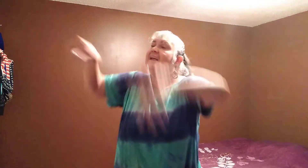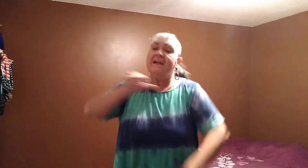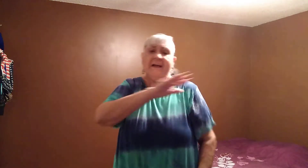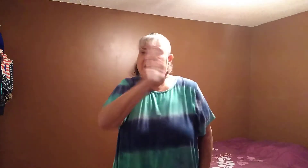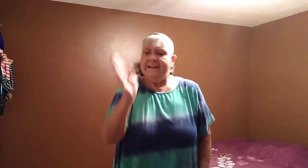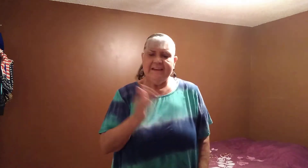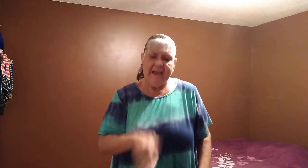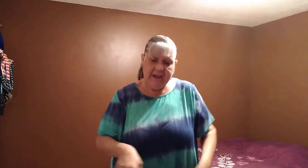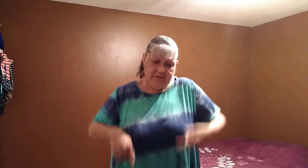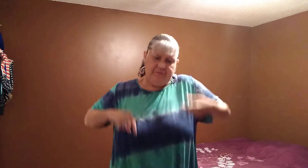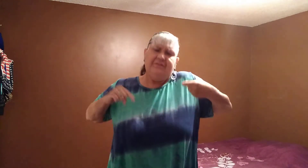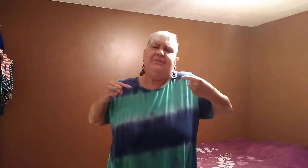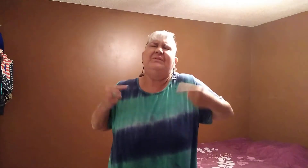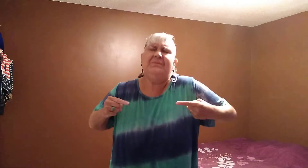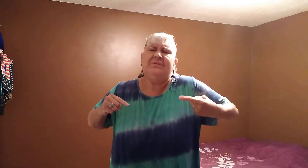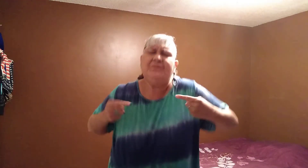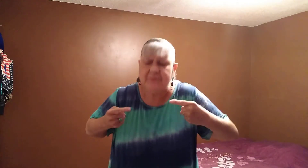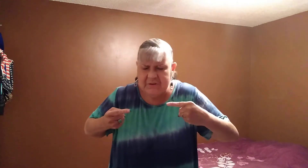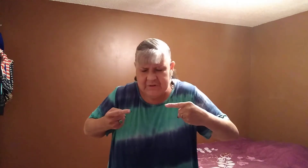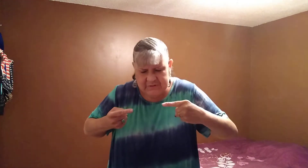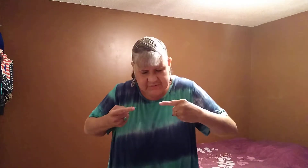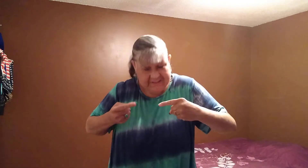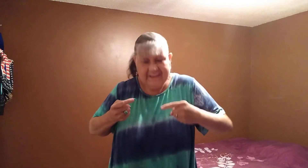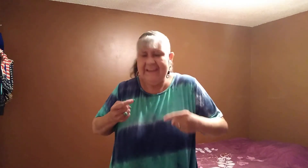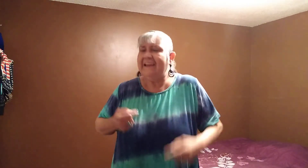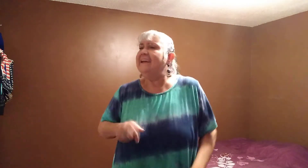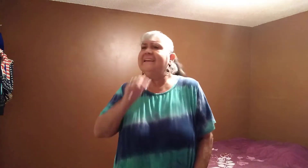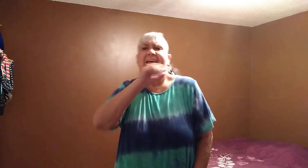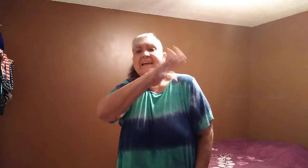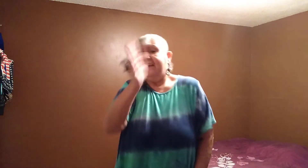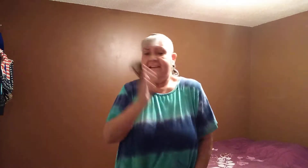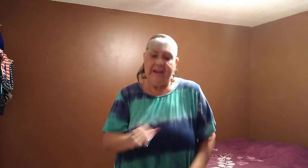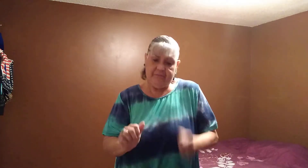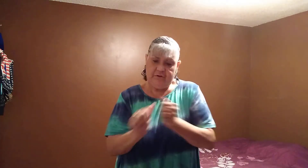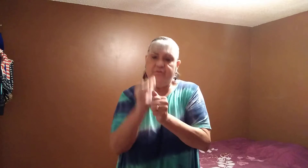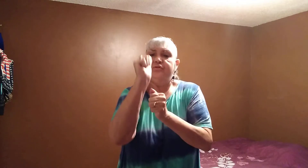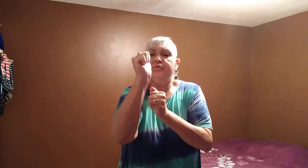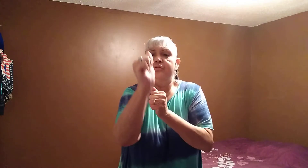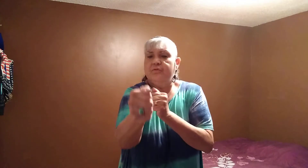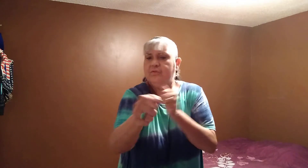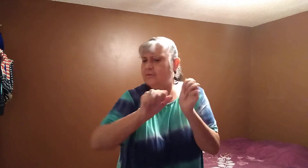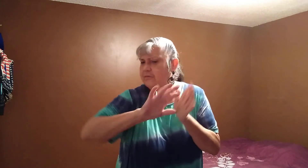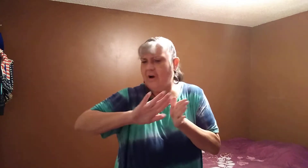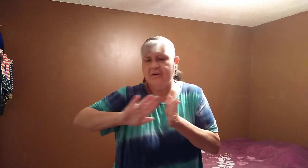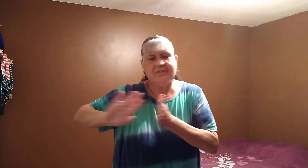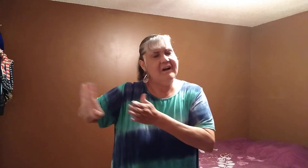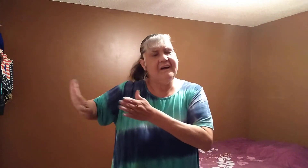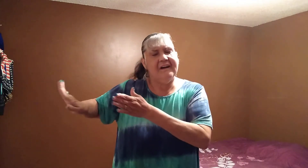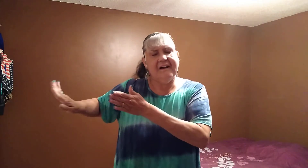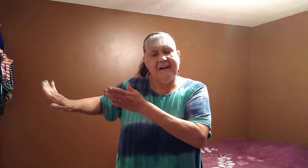Never too wounded. Never too far gone.